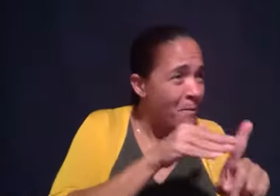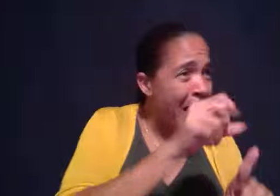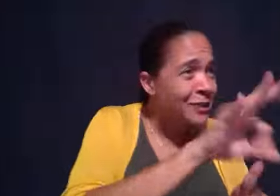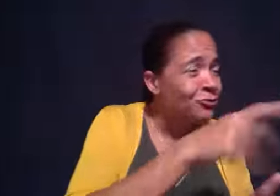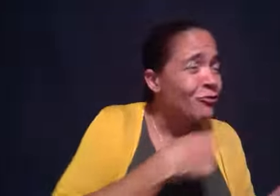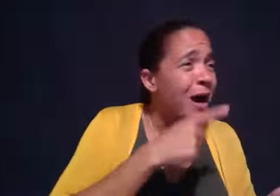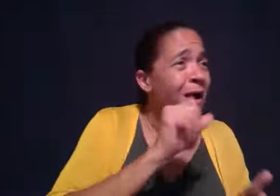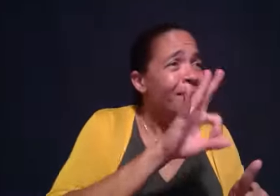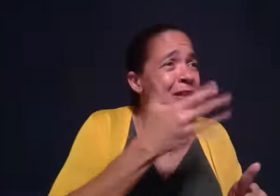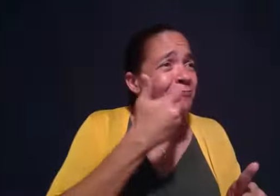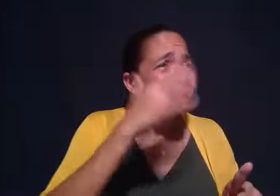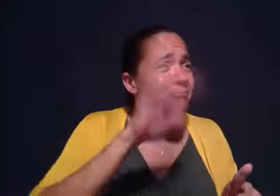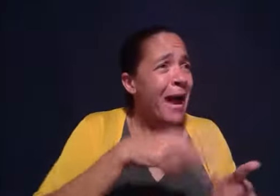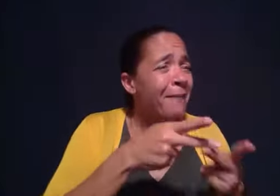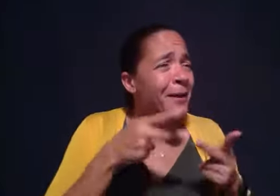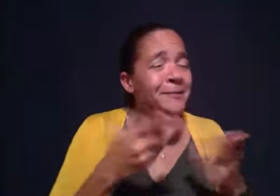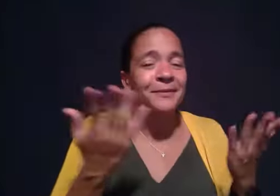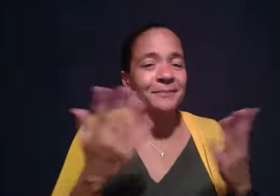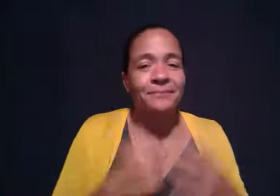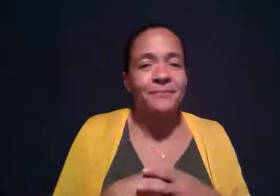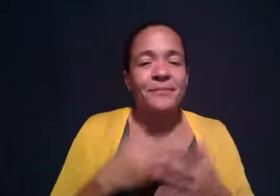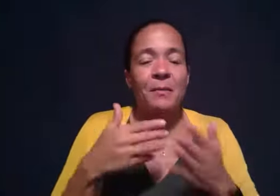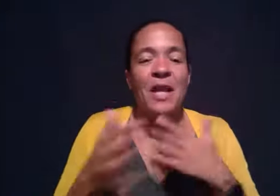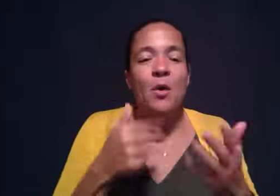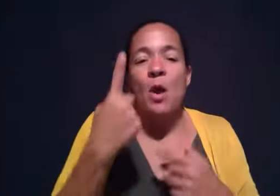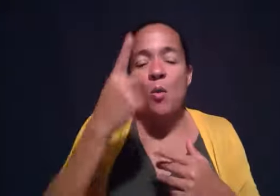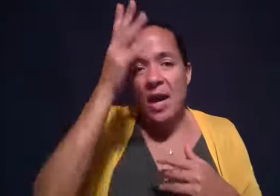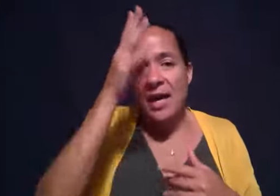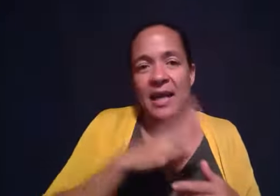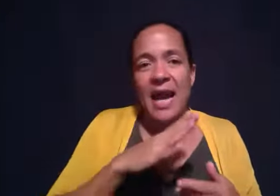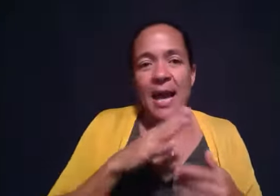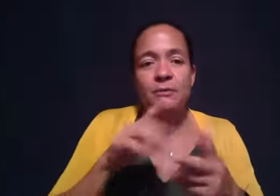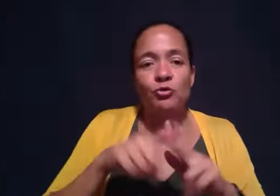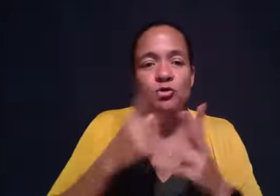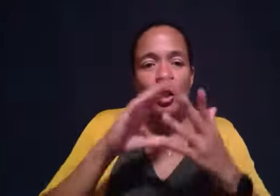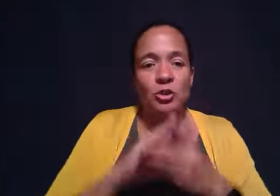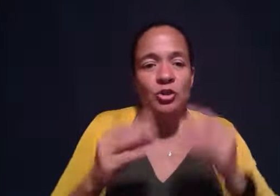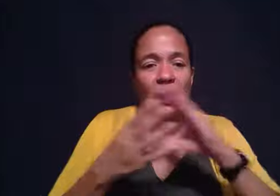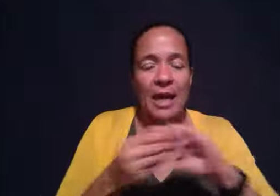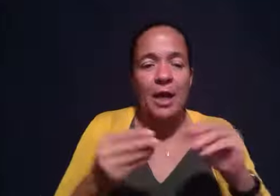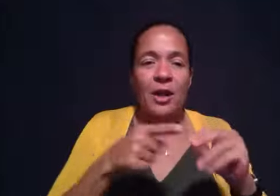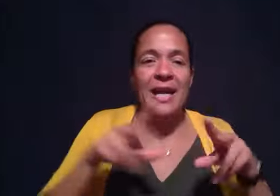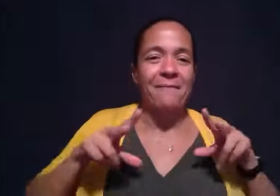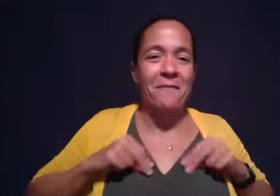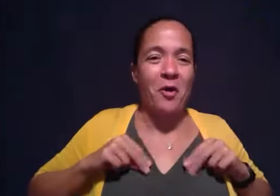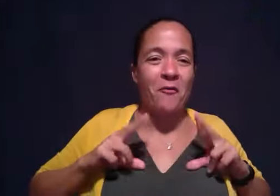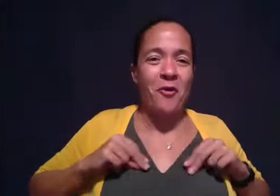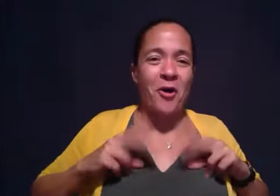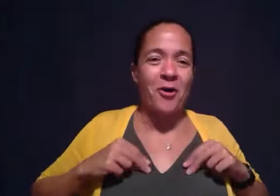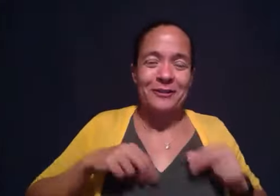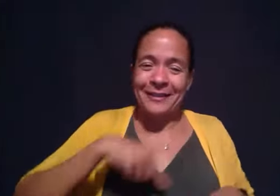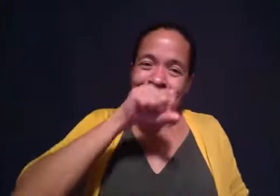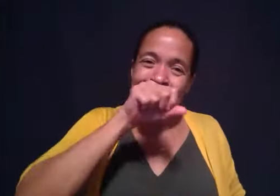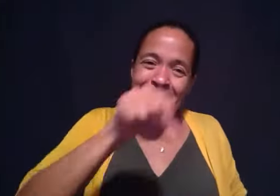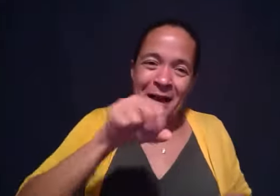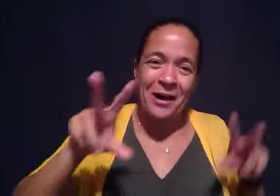but finally, this guy began to share, and he had bib overalls on. I'm a big fan of bib overalls, and had a long